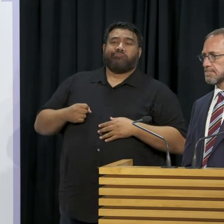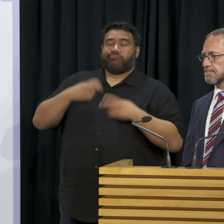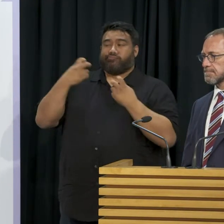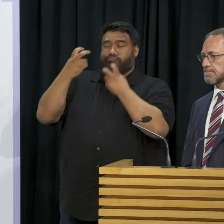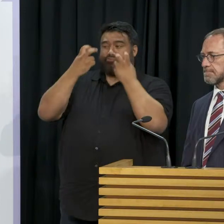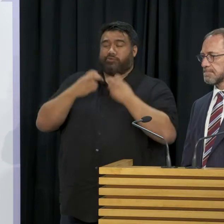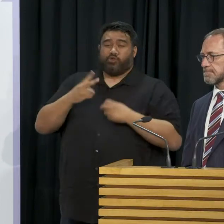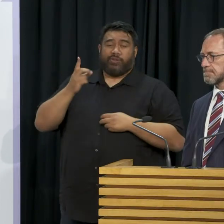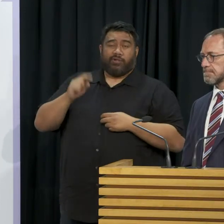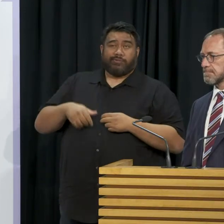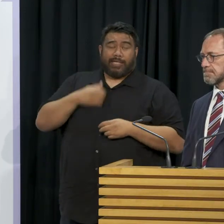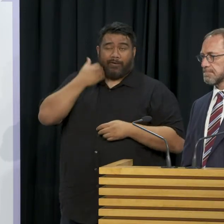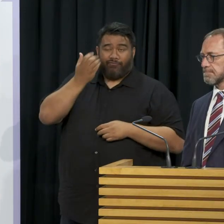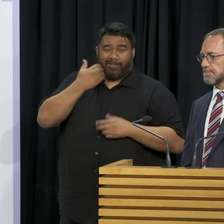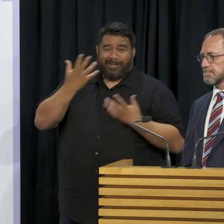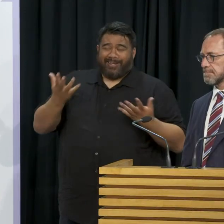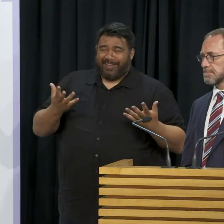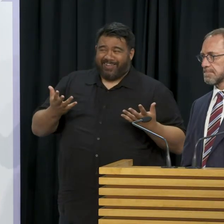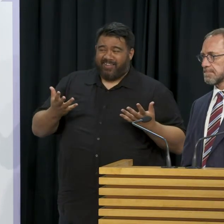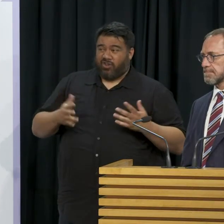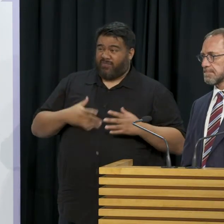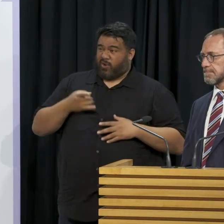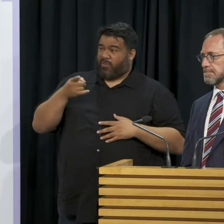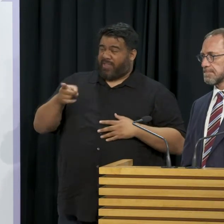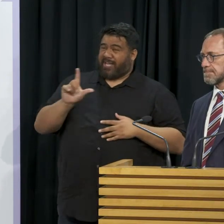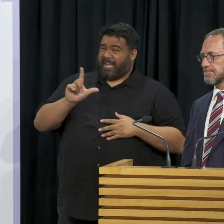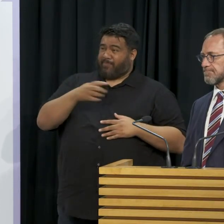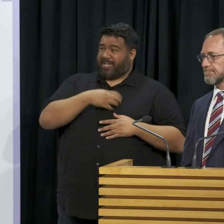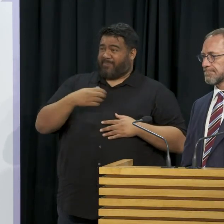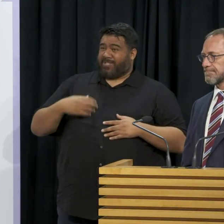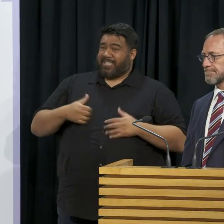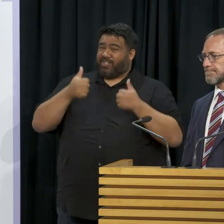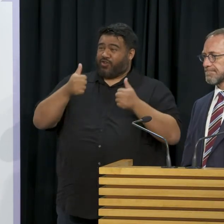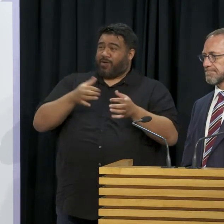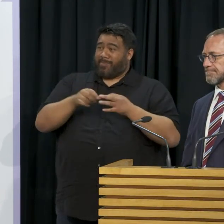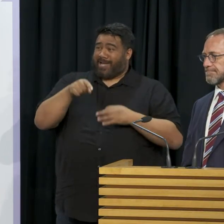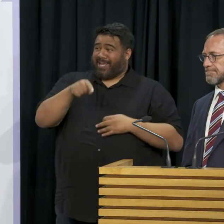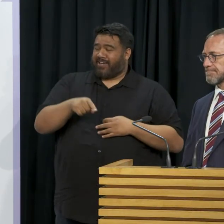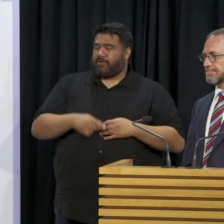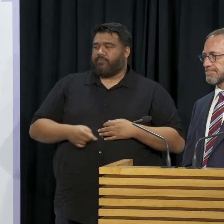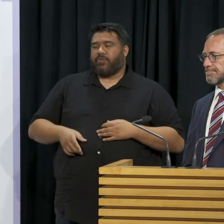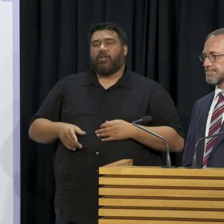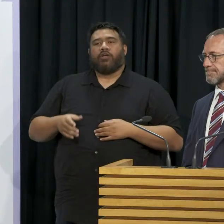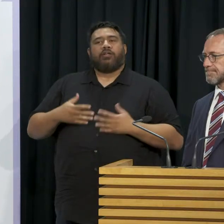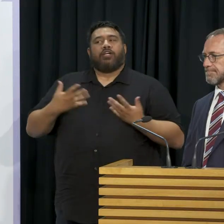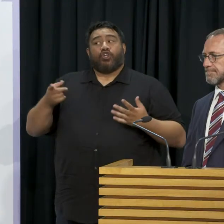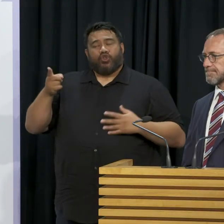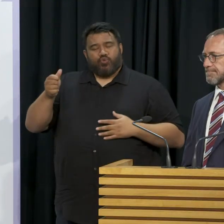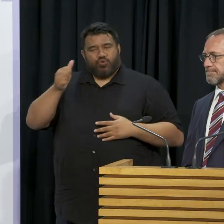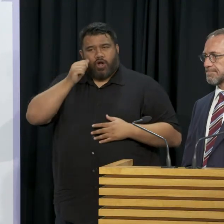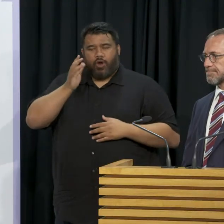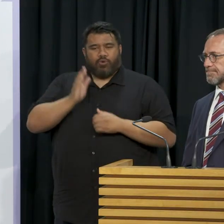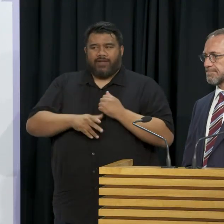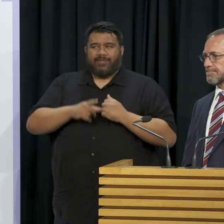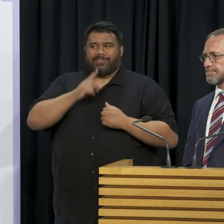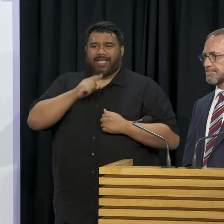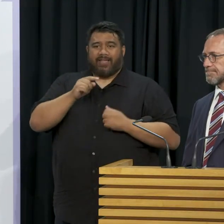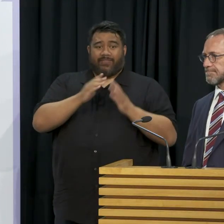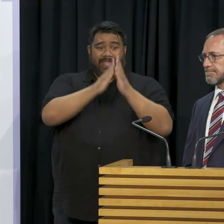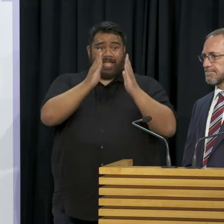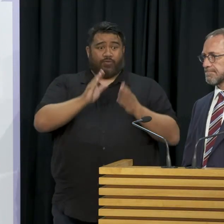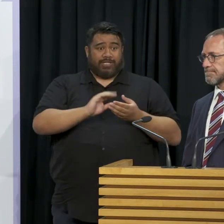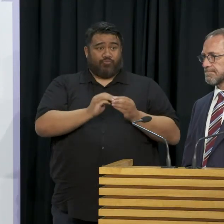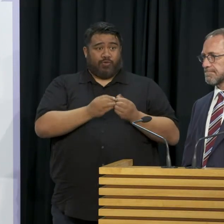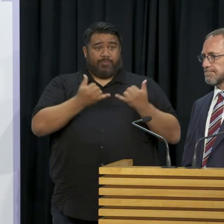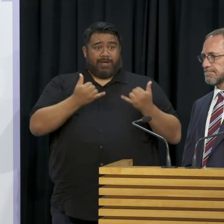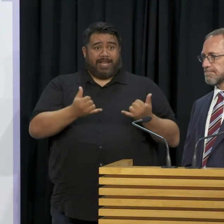government good arrangement? Janae, I'm not going to ever say or concede that what's happening in the housing market is okay.